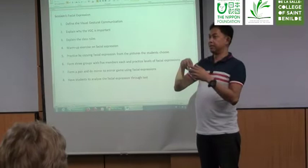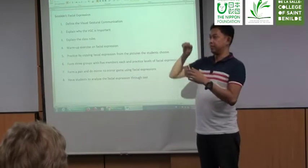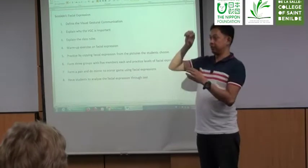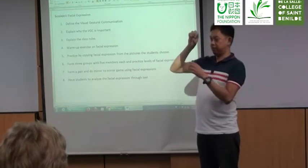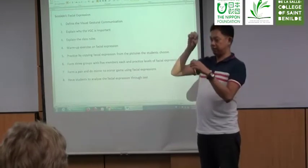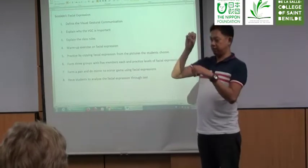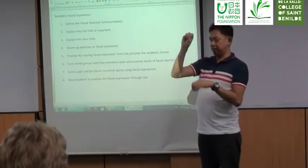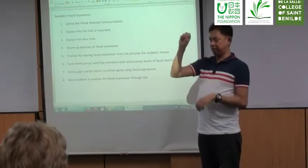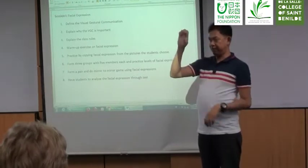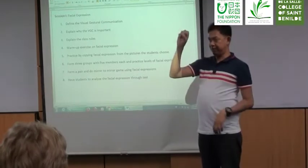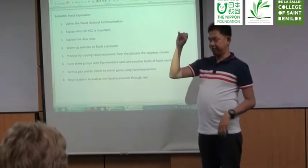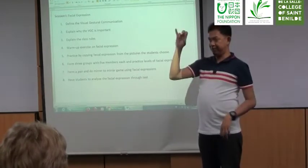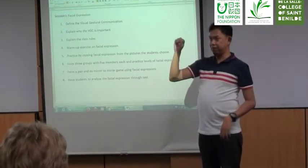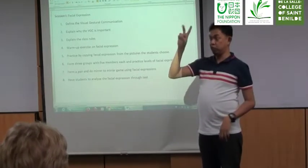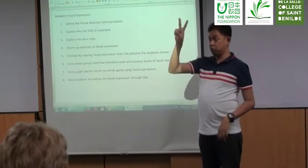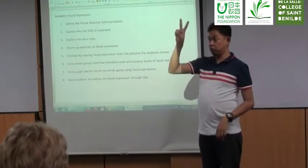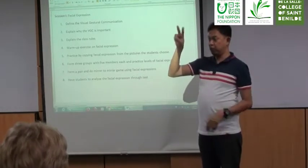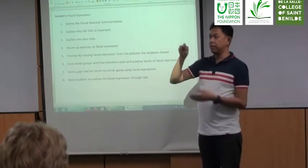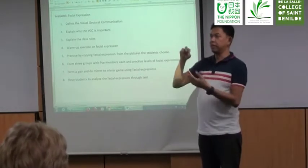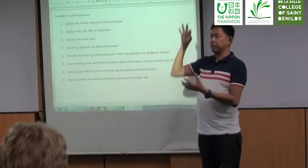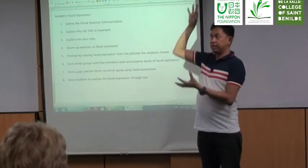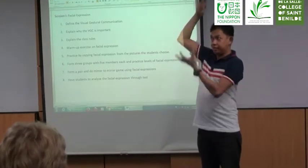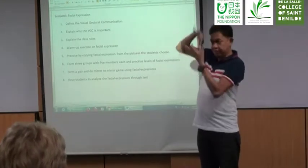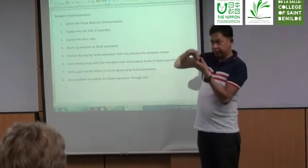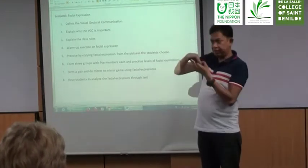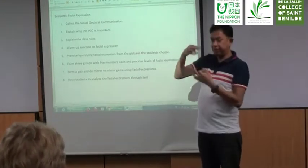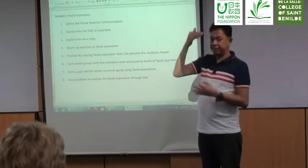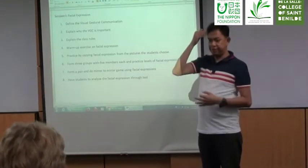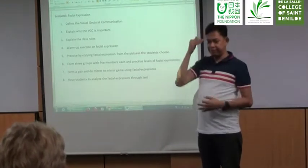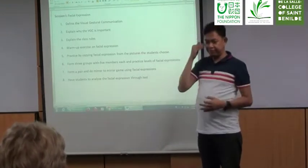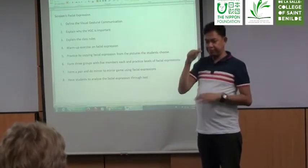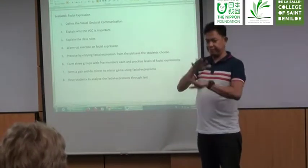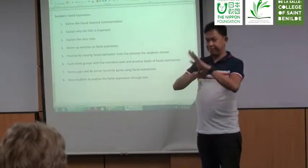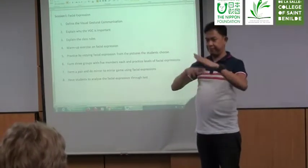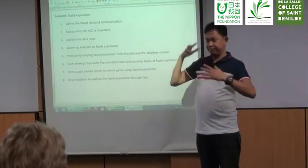effectiveness, communication, session tools,